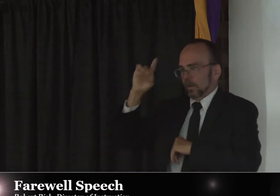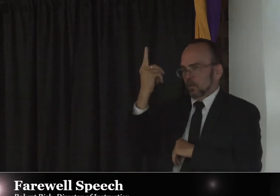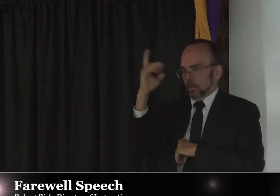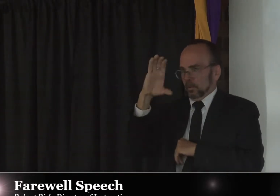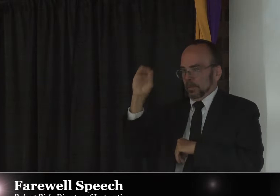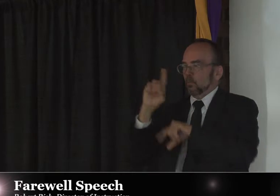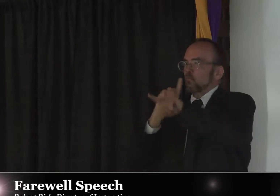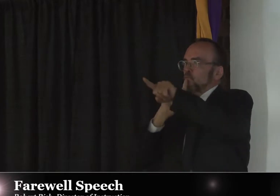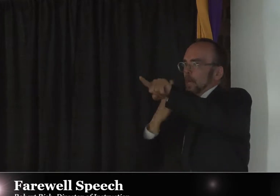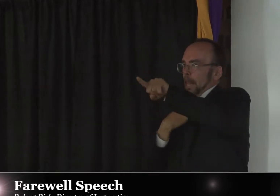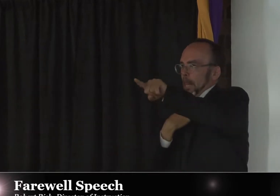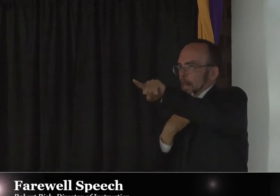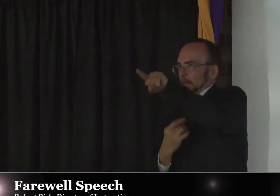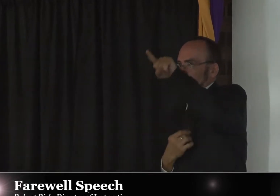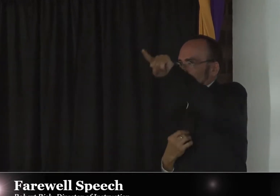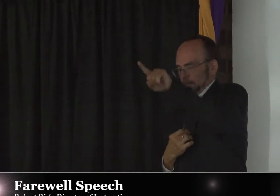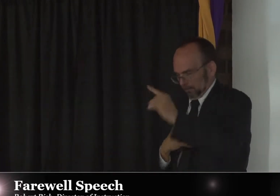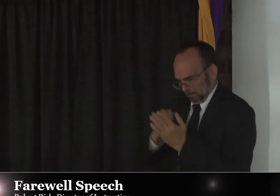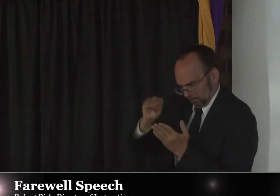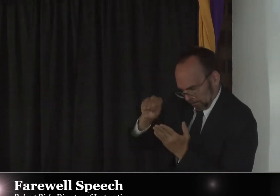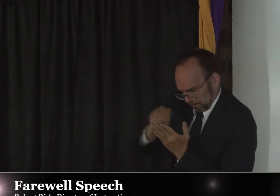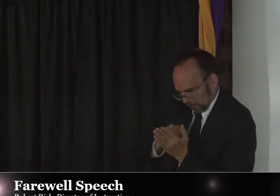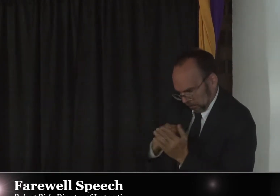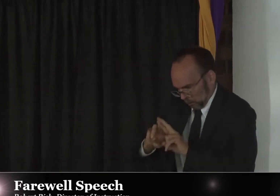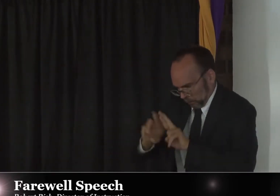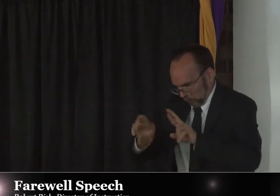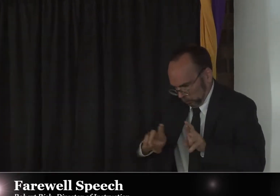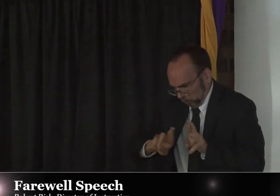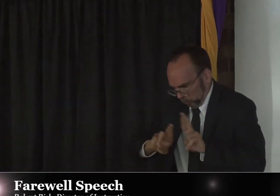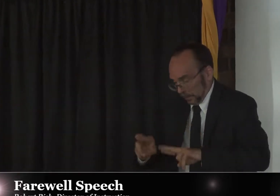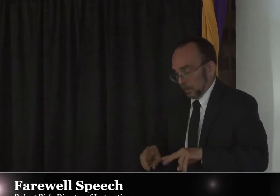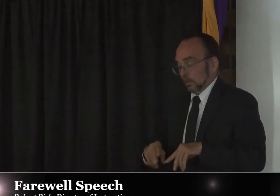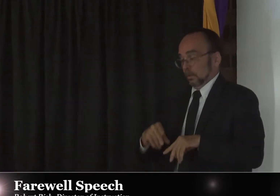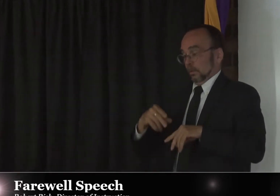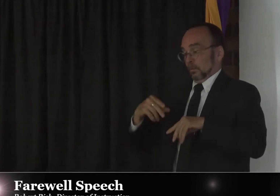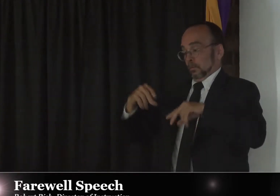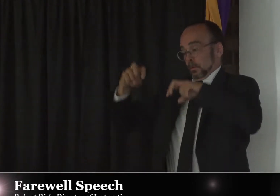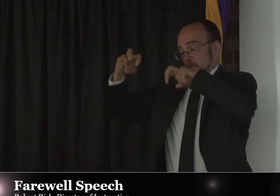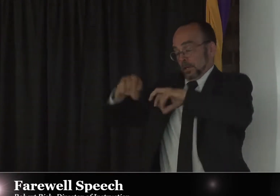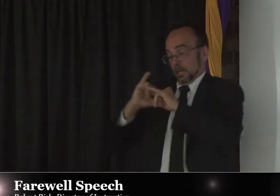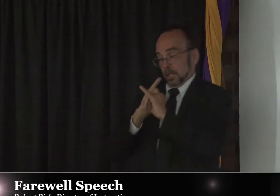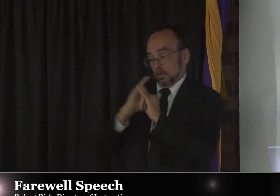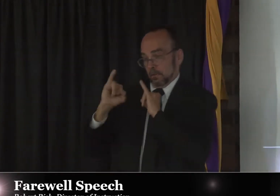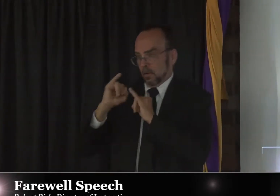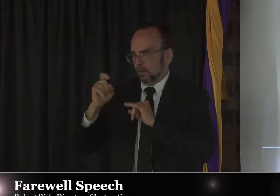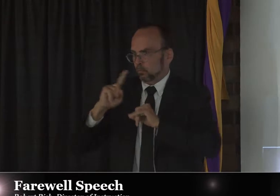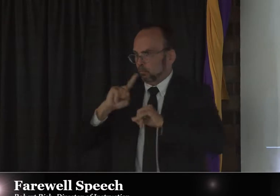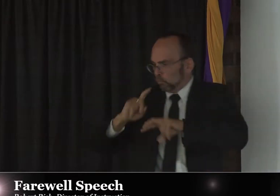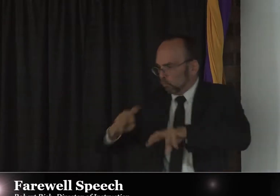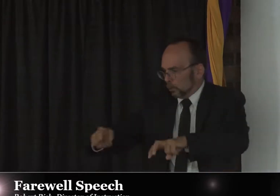okay. And she looked and found a different company, wrote a beautiful resume, sat and interviewed